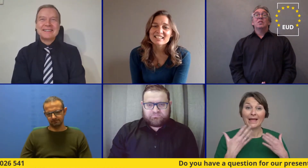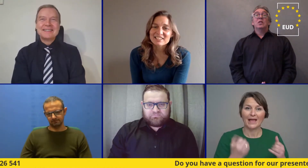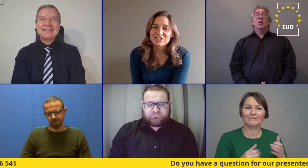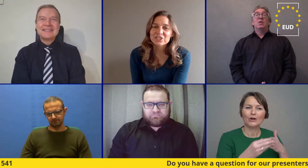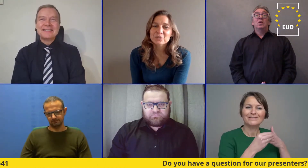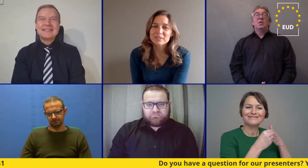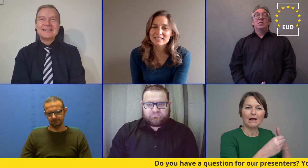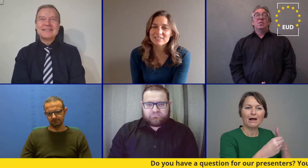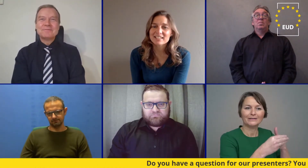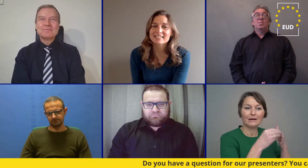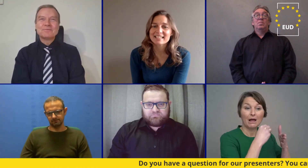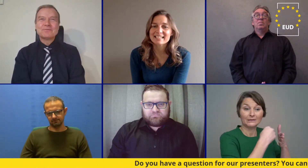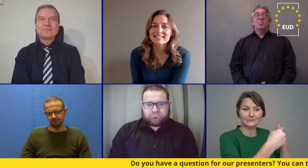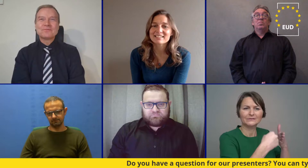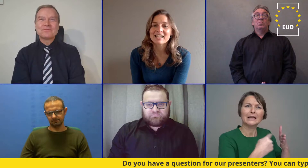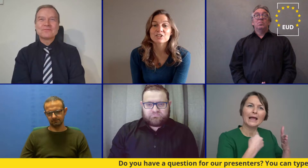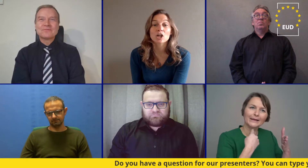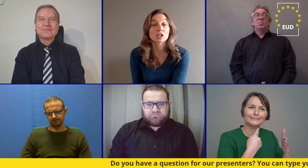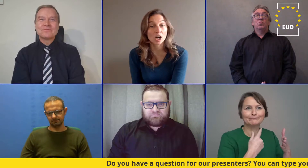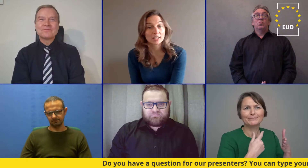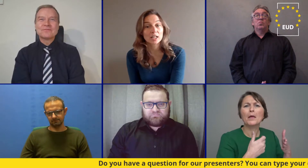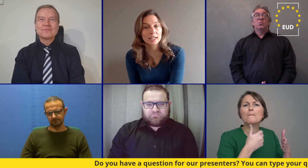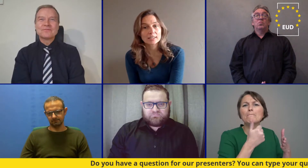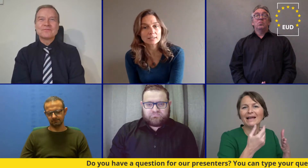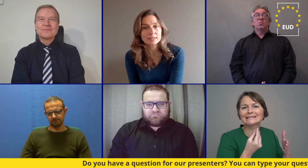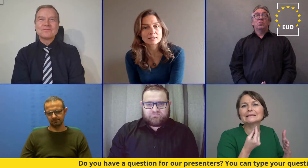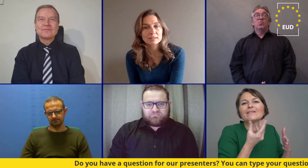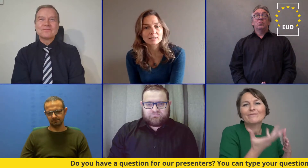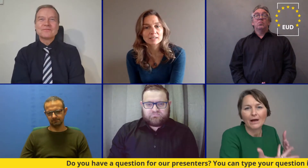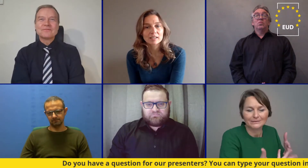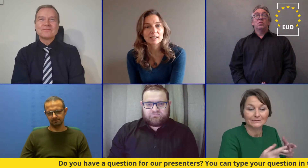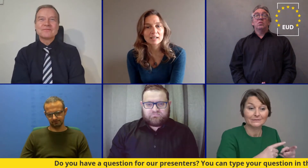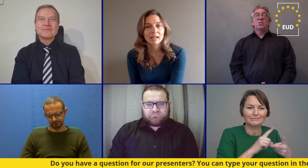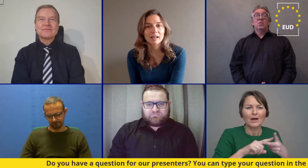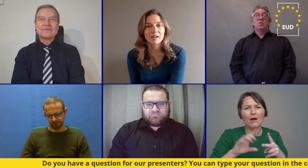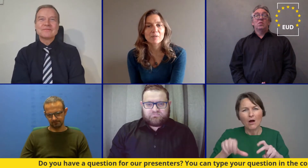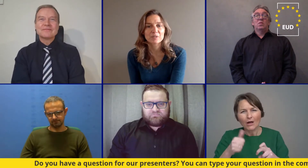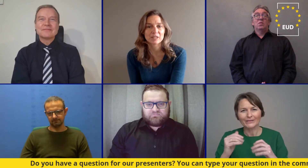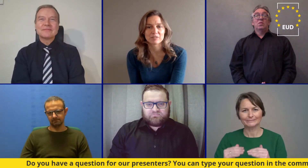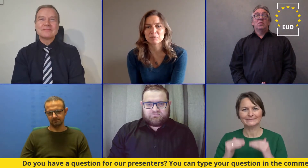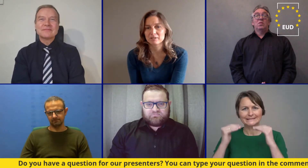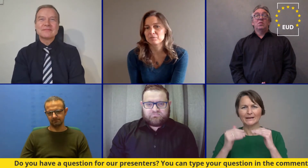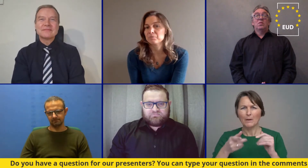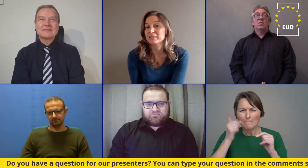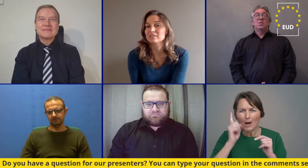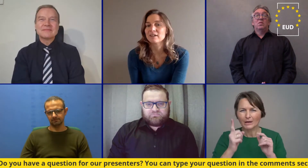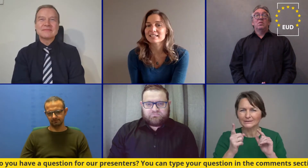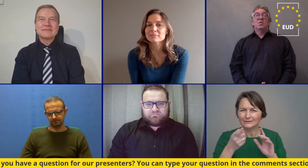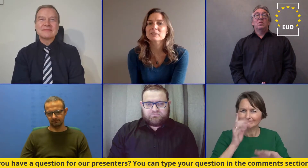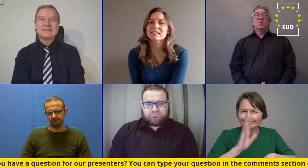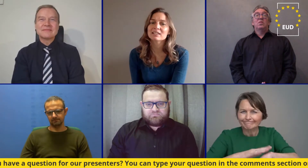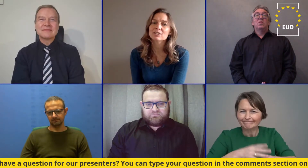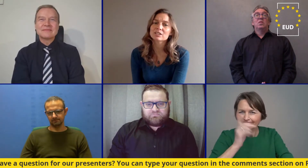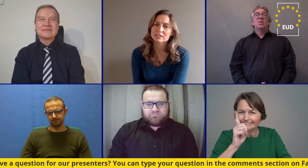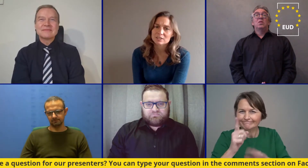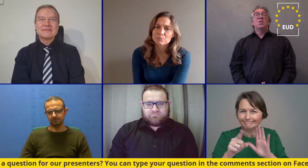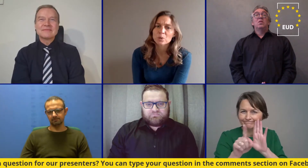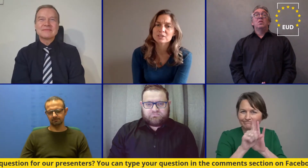Yes, just what David had said, that there are guidelines, that best advice, but then it's